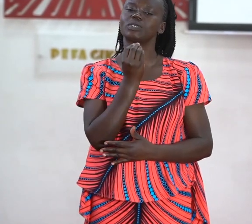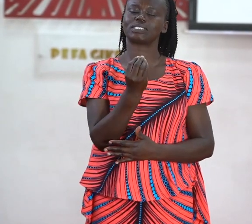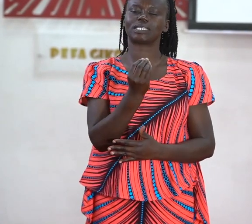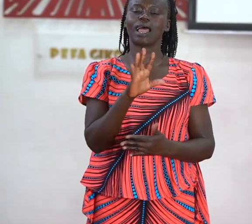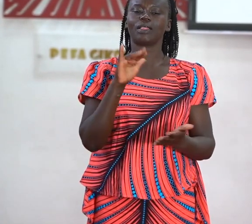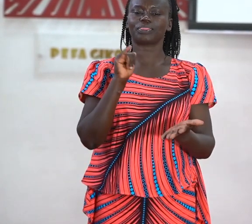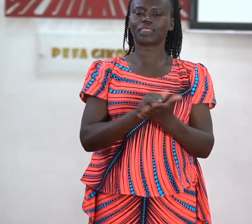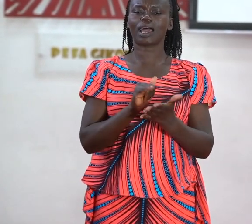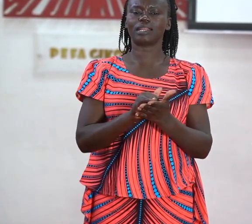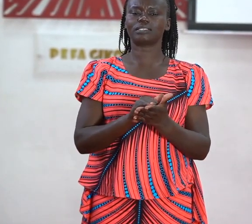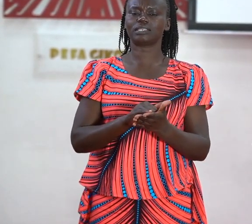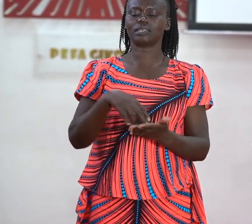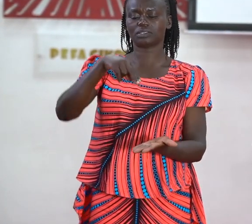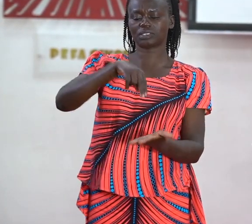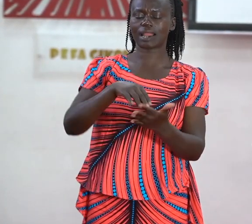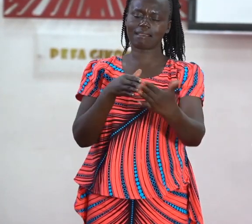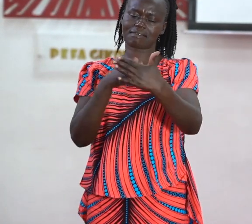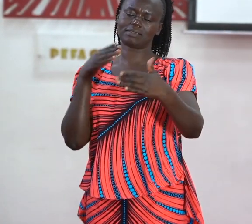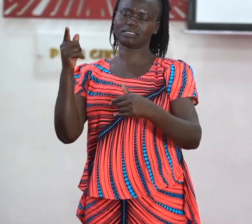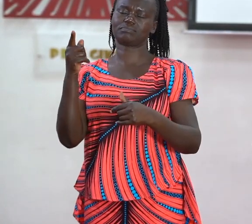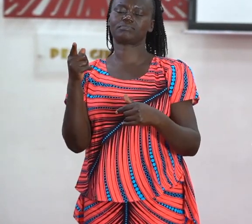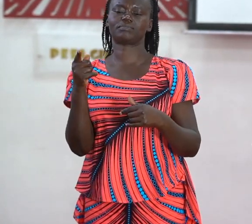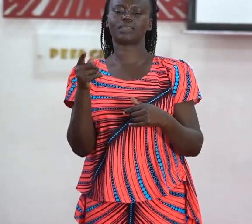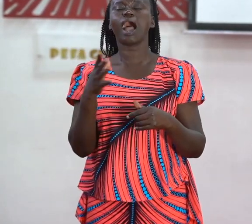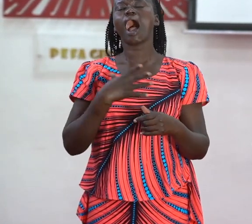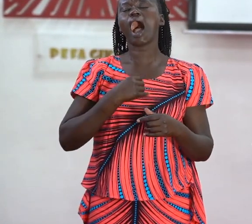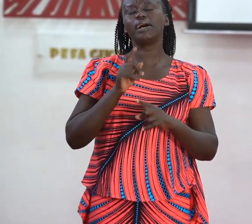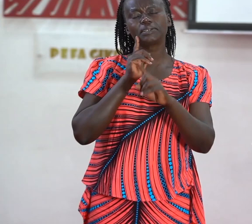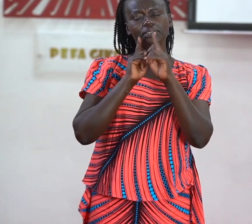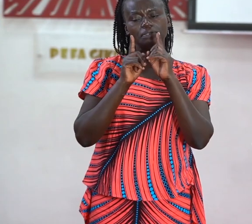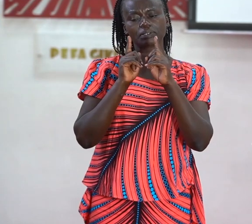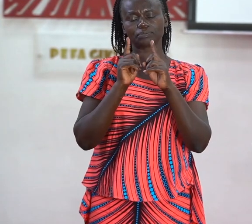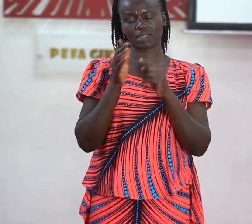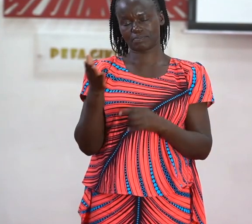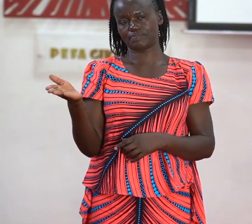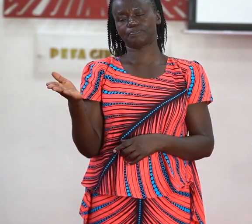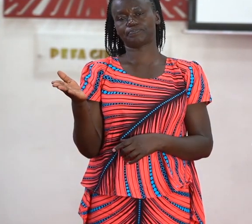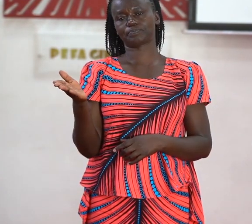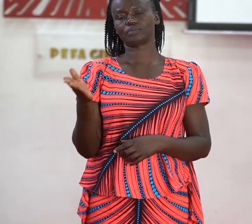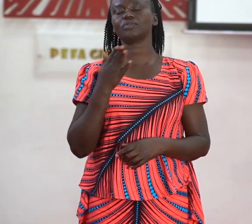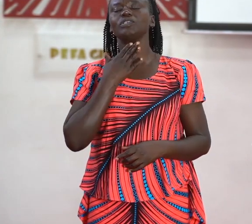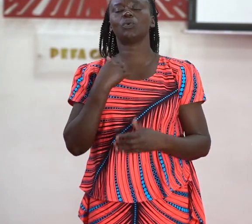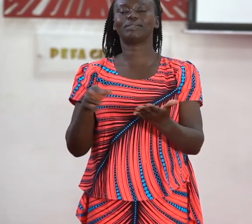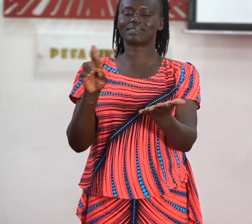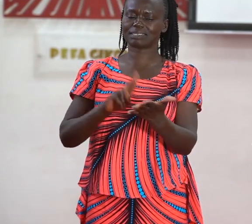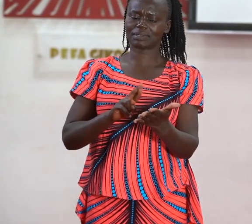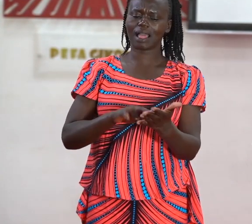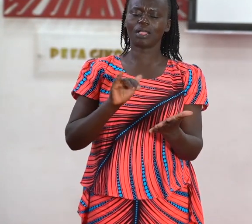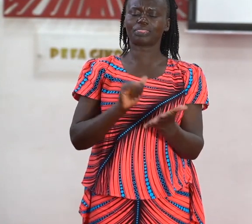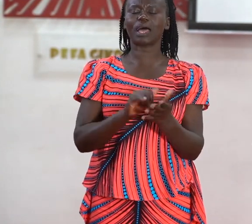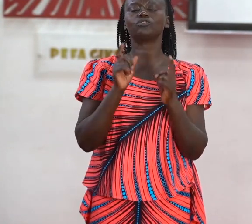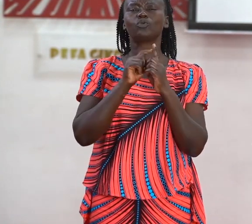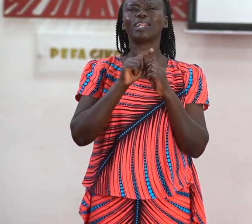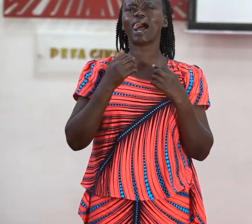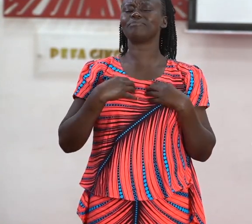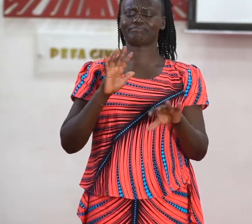up against him. And so he told them, I want to repeat that word because that word has really touched my